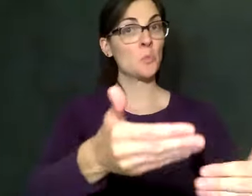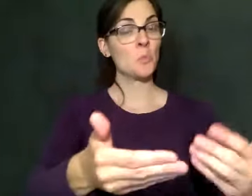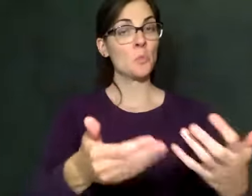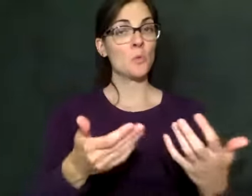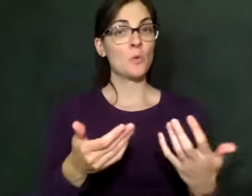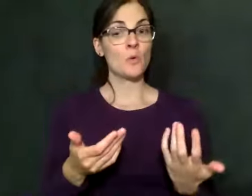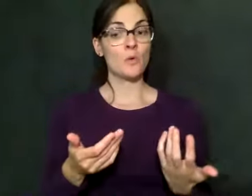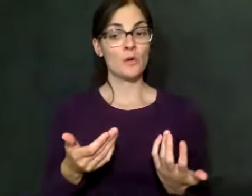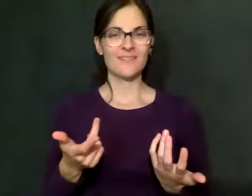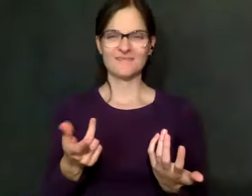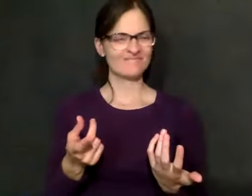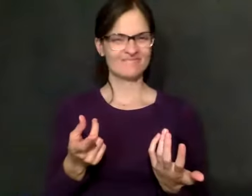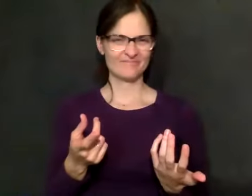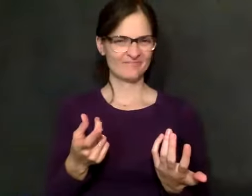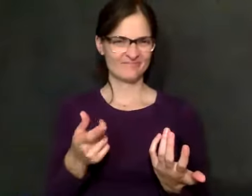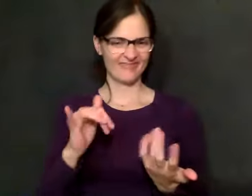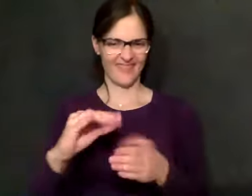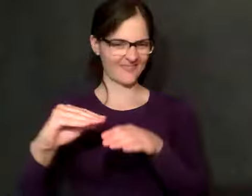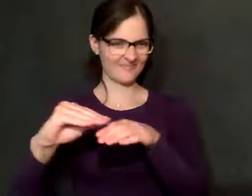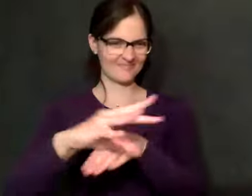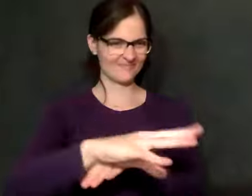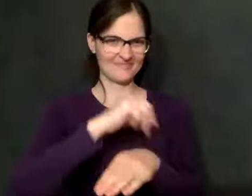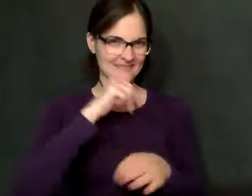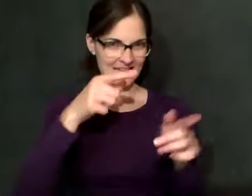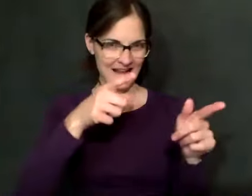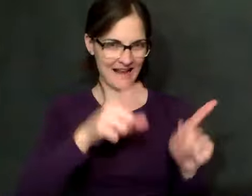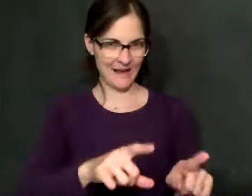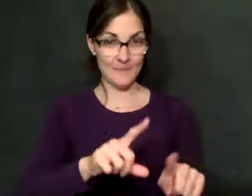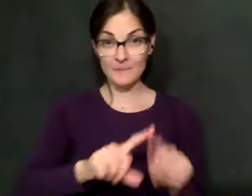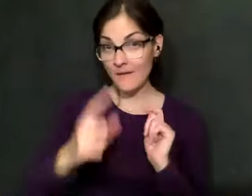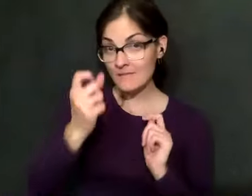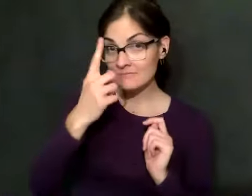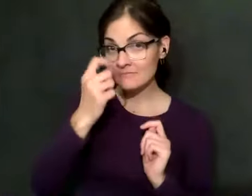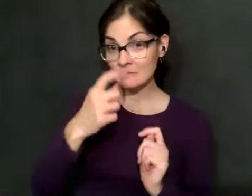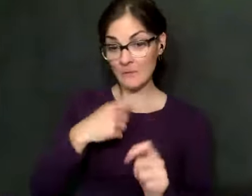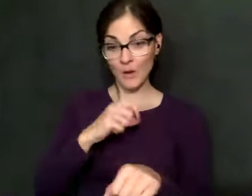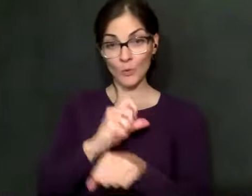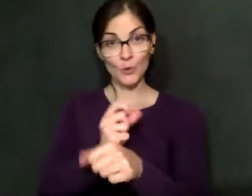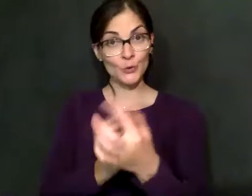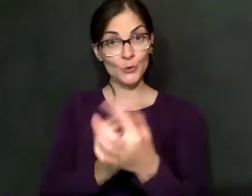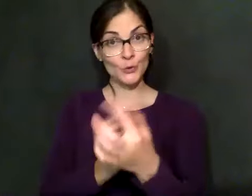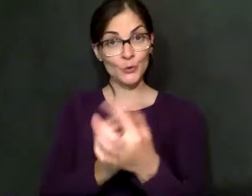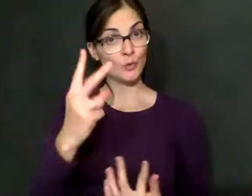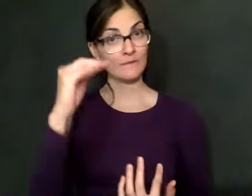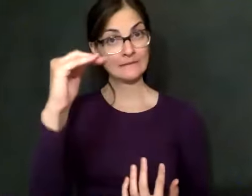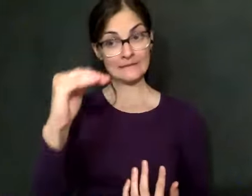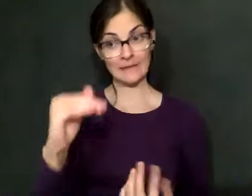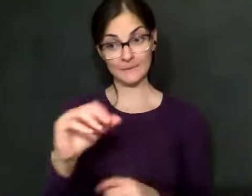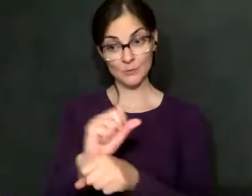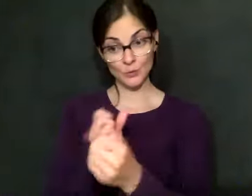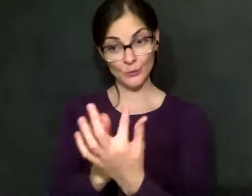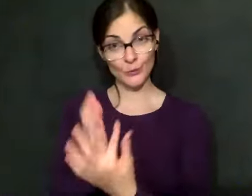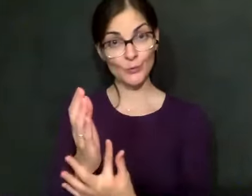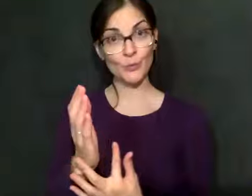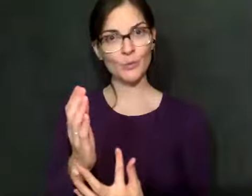ingrained in me, maybe because of my parents' divorce. I never wanted to do it. And so I did that. And of course, going back